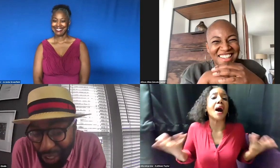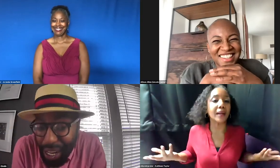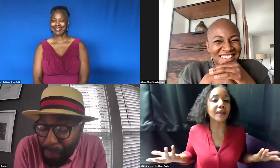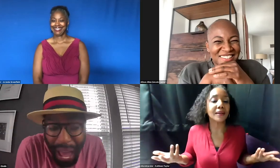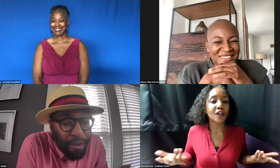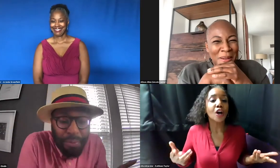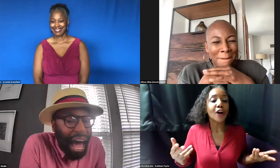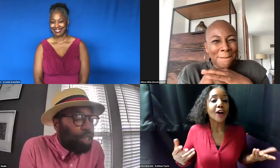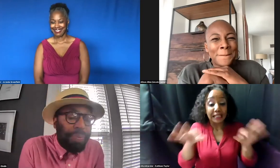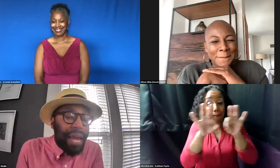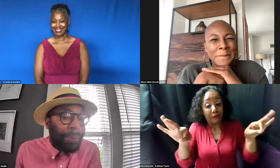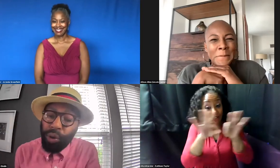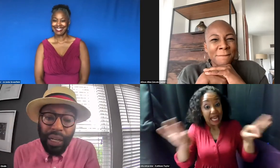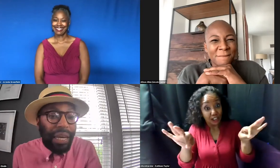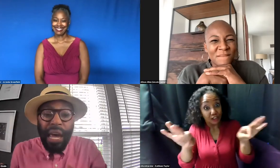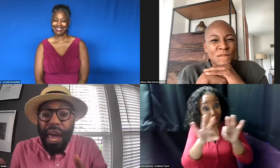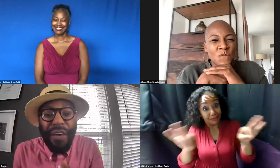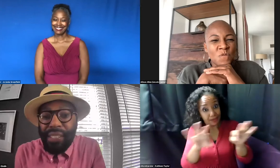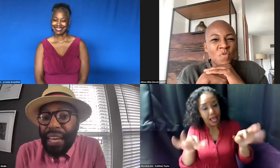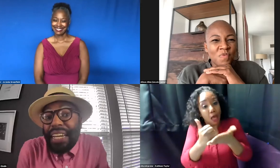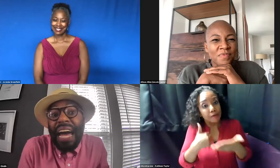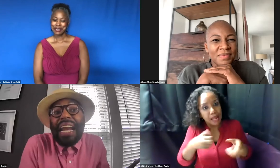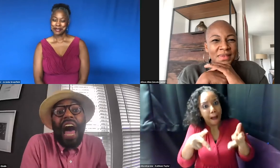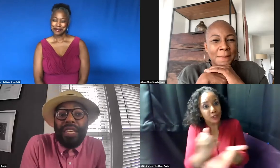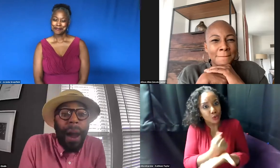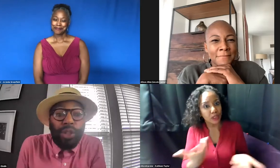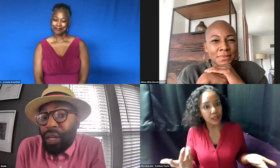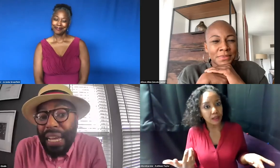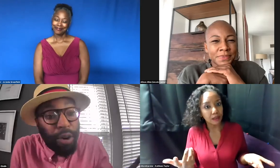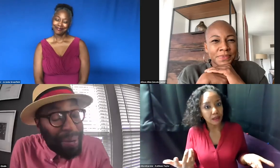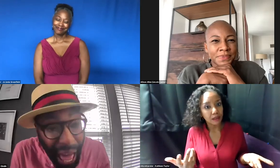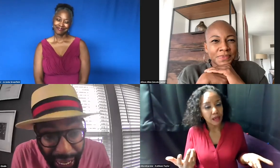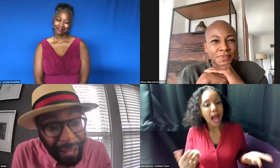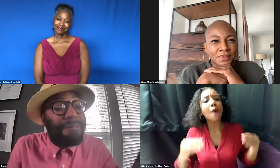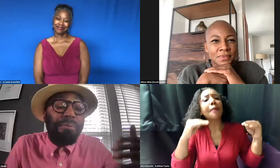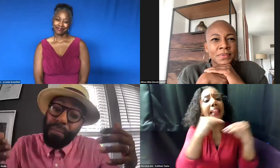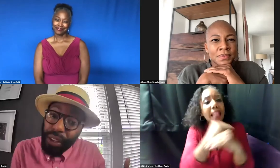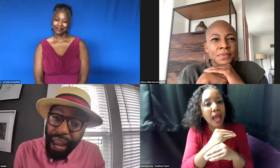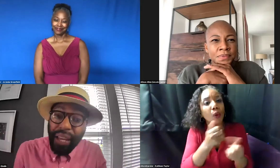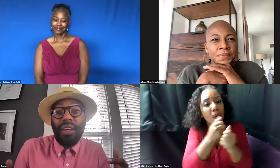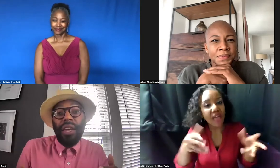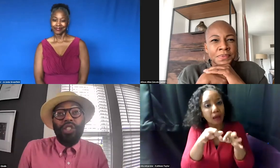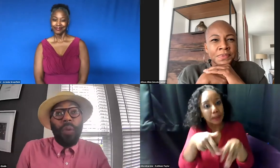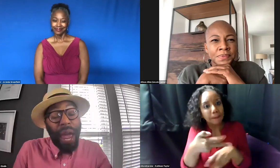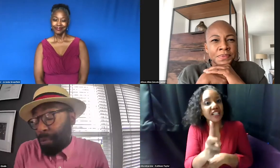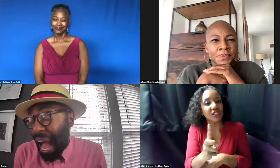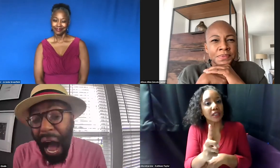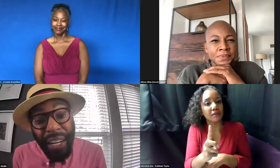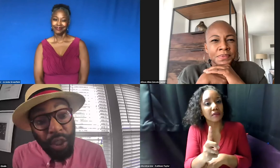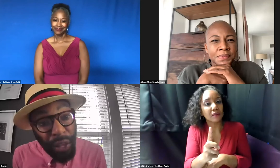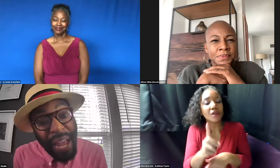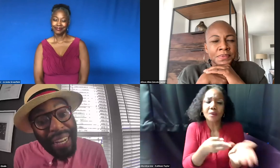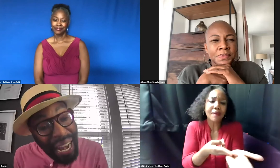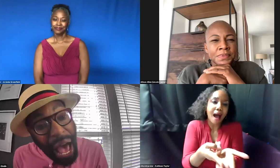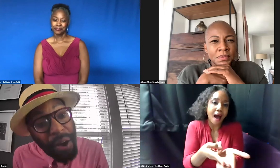The credential and the platform allows me the opportunity. If I said it did not allow me the opportunity, I would be lying, right? So we have to be